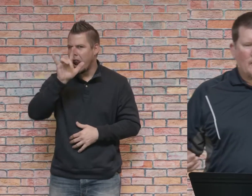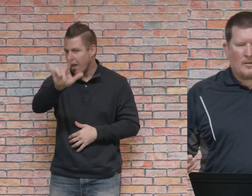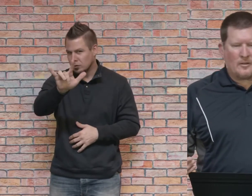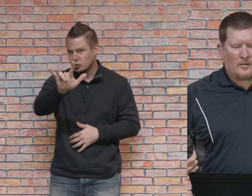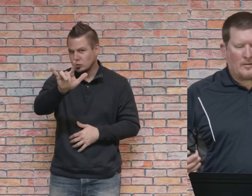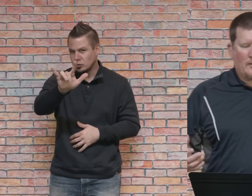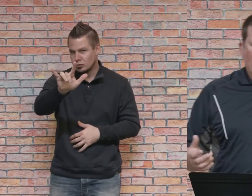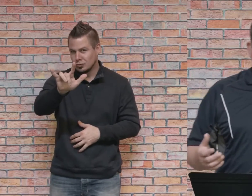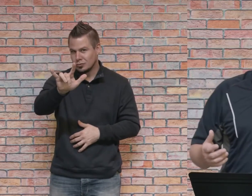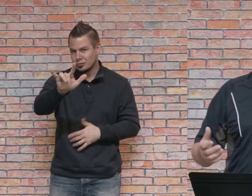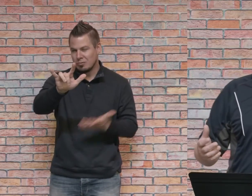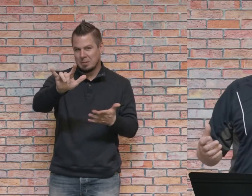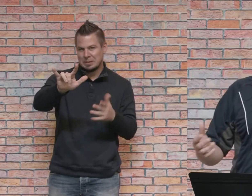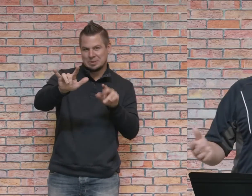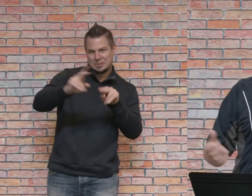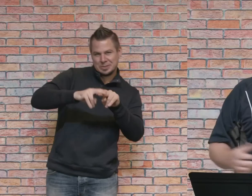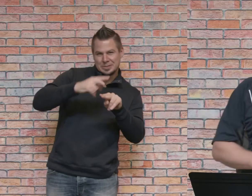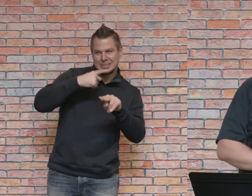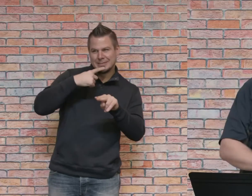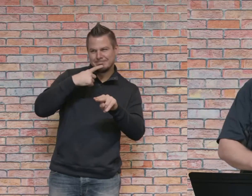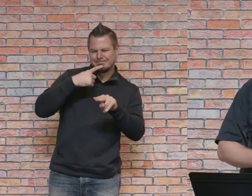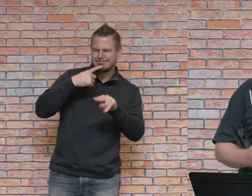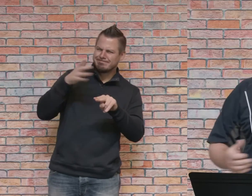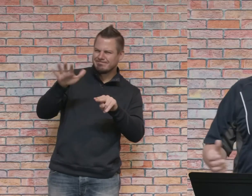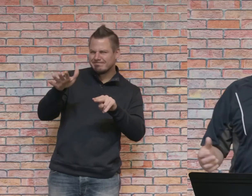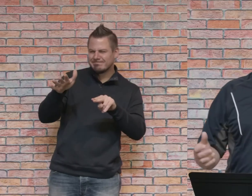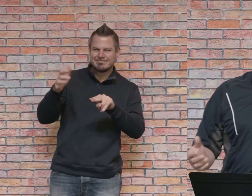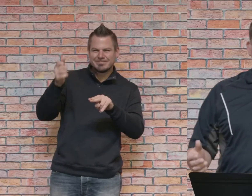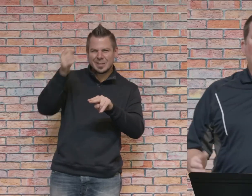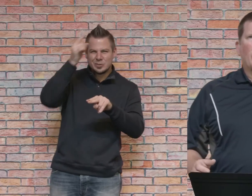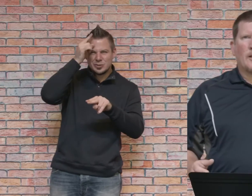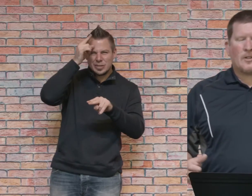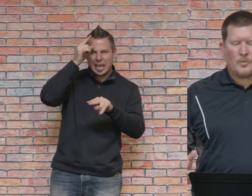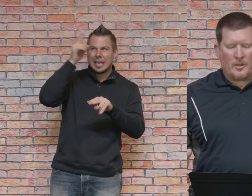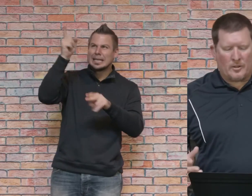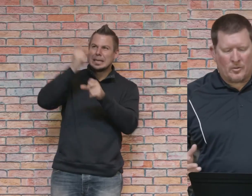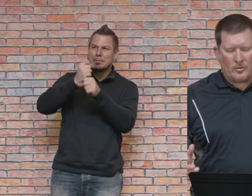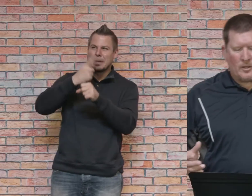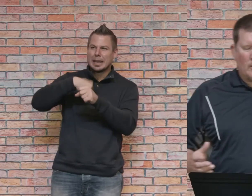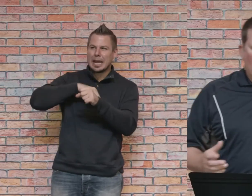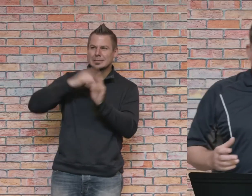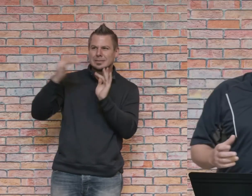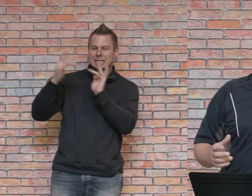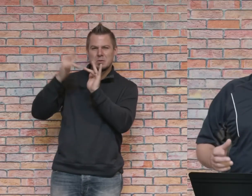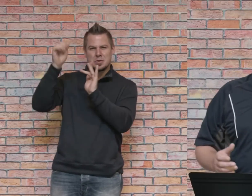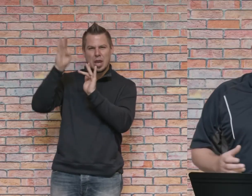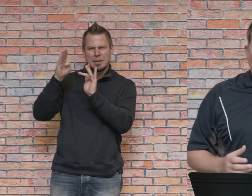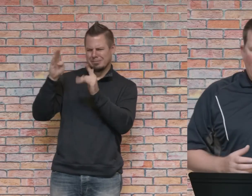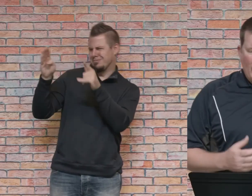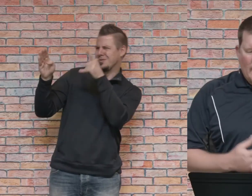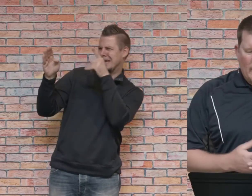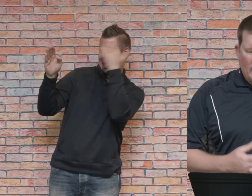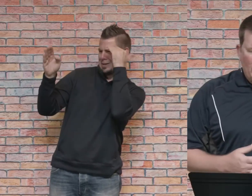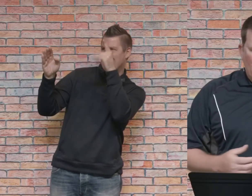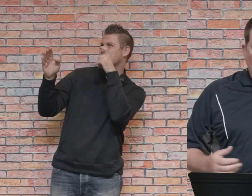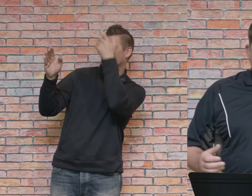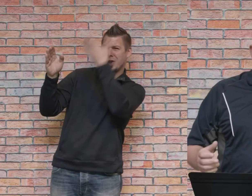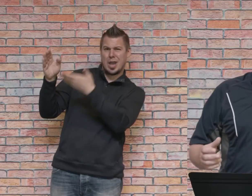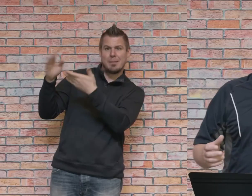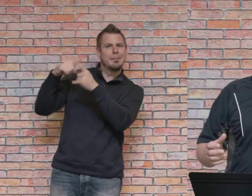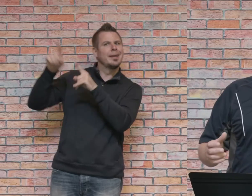saying, you know, I kind of understand that I'm created for connection, but I don't really know who God is. But he loves